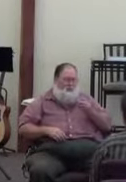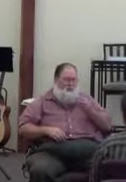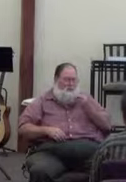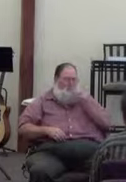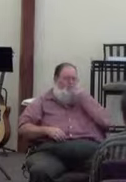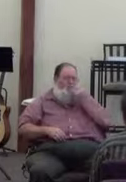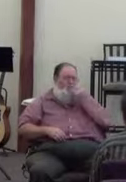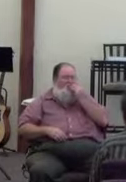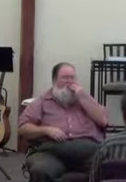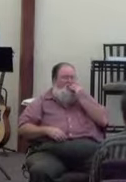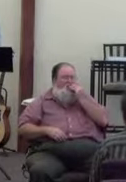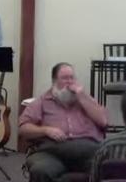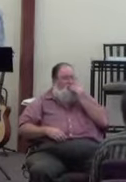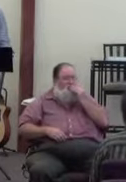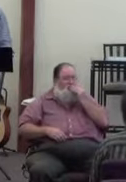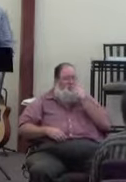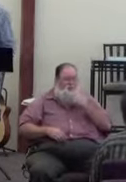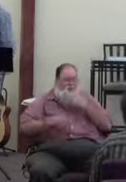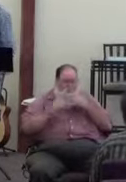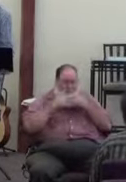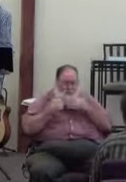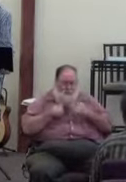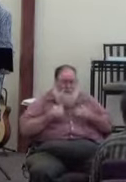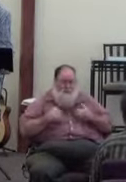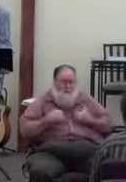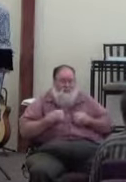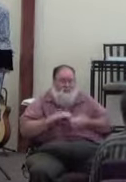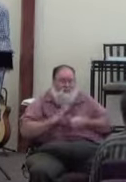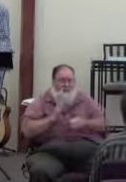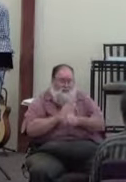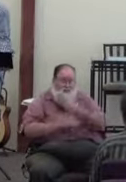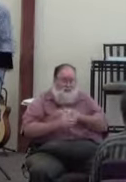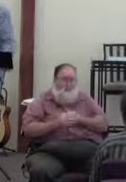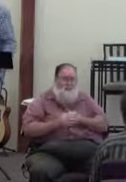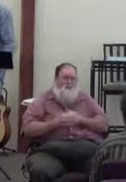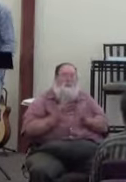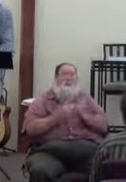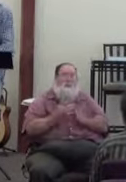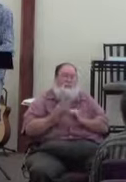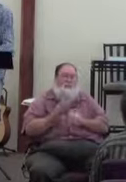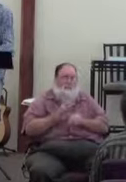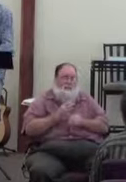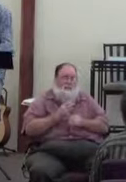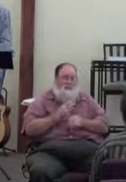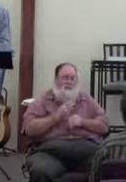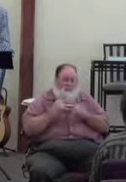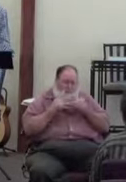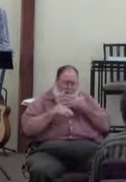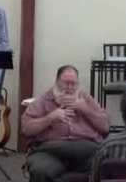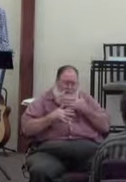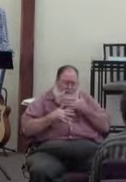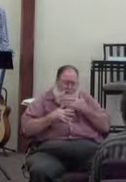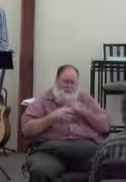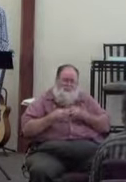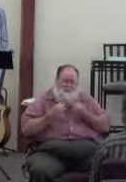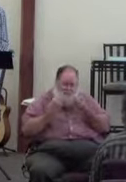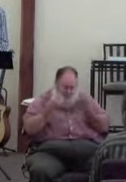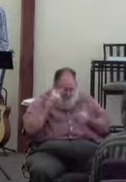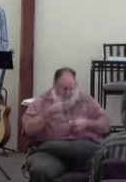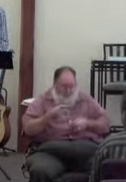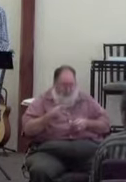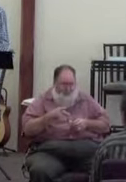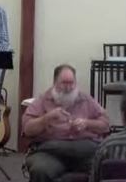This blood we hold in our hand, blood of Jesus. It was shed for you and me.